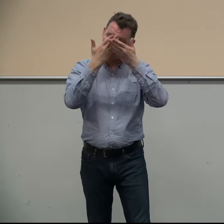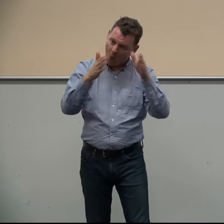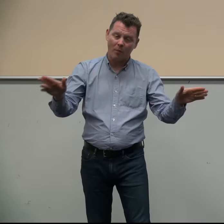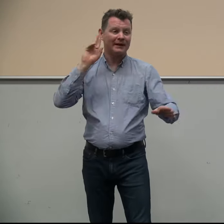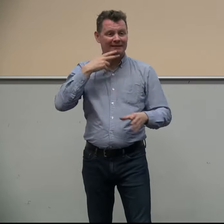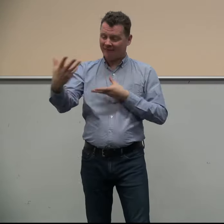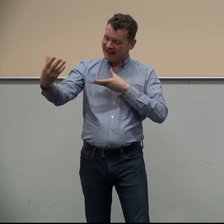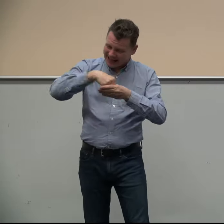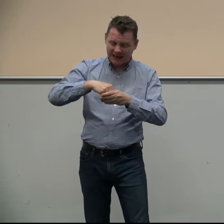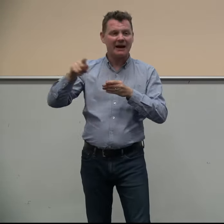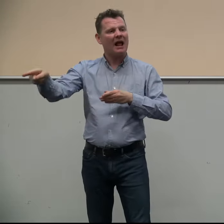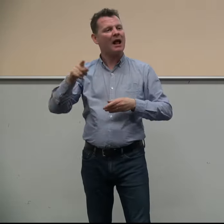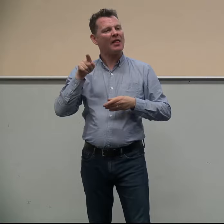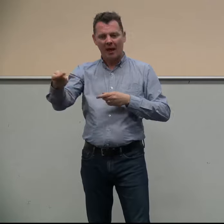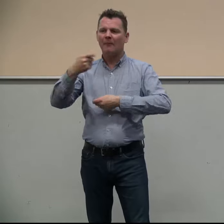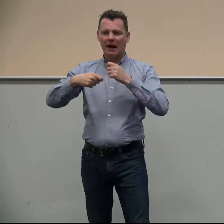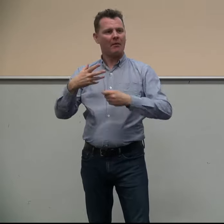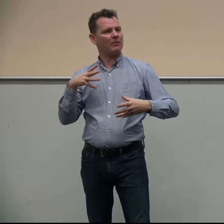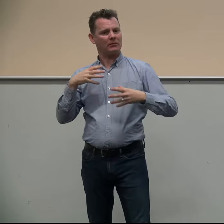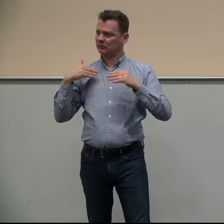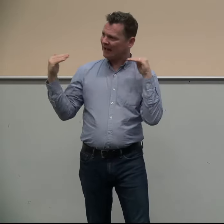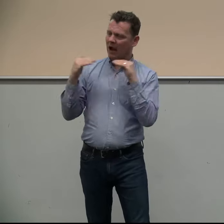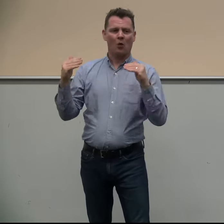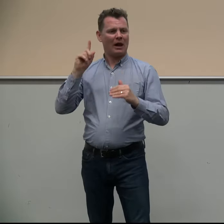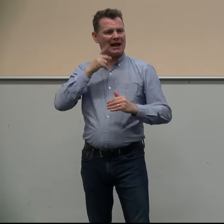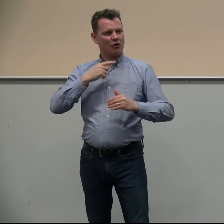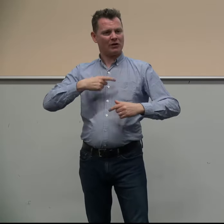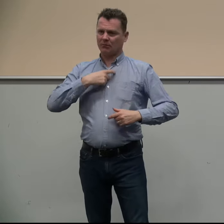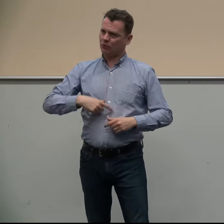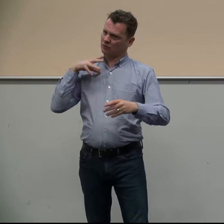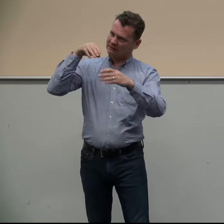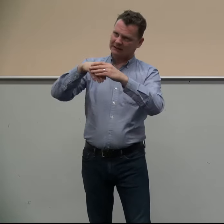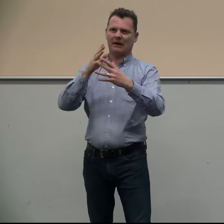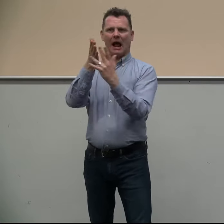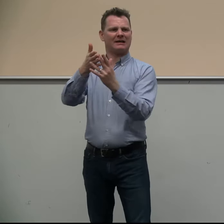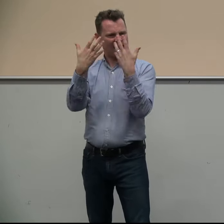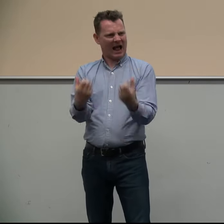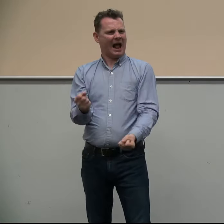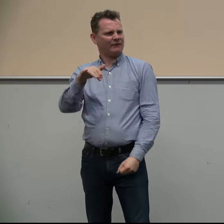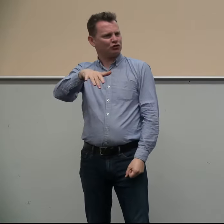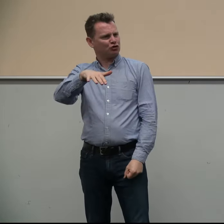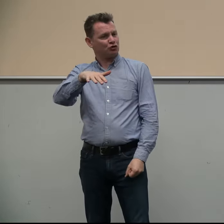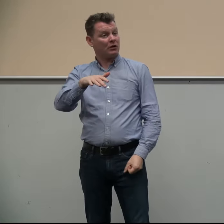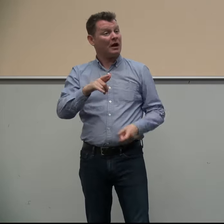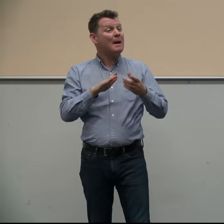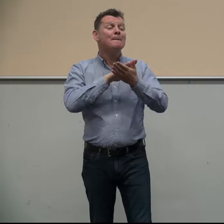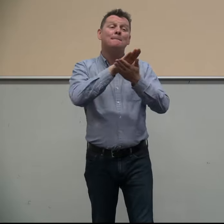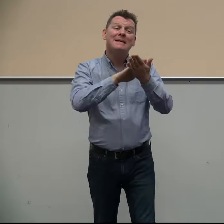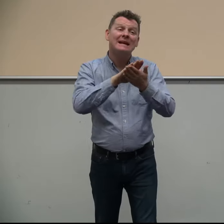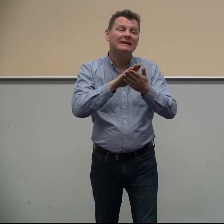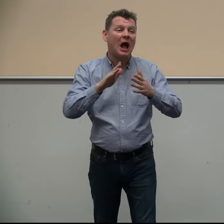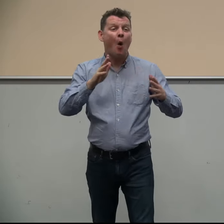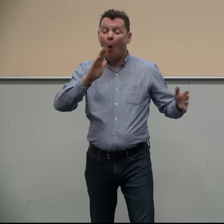them to be active citizens in the same way as other people that are coming into the theatre. Now, if that's going to be through sign language interpreted